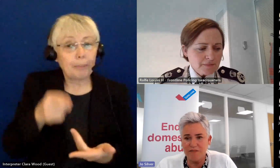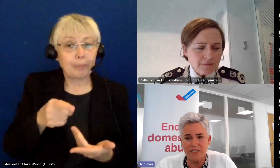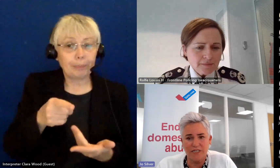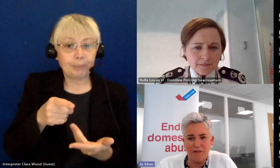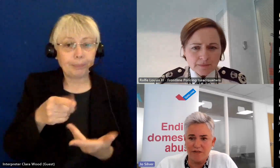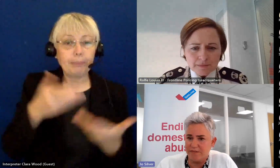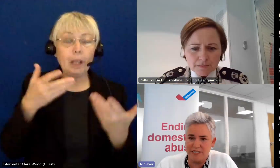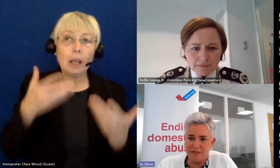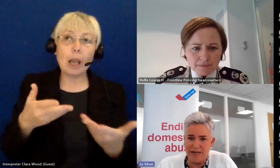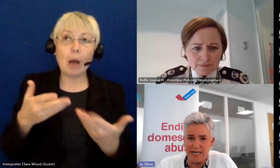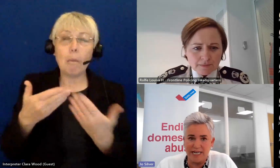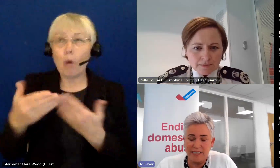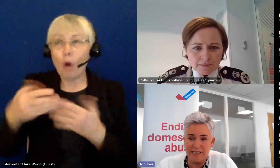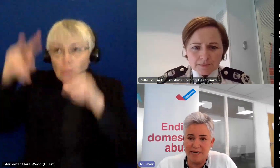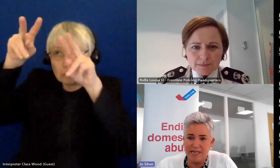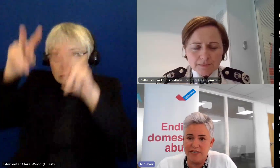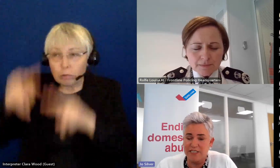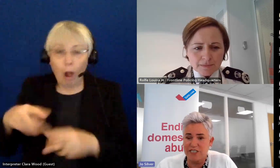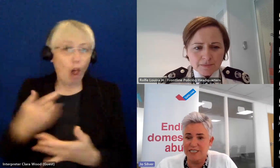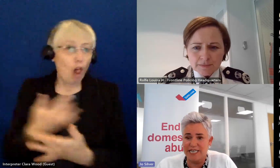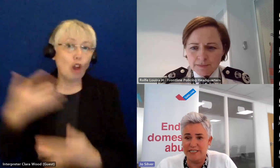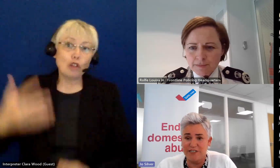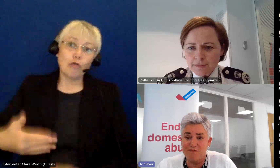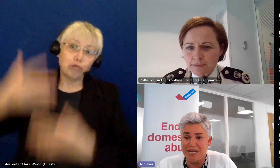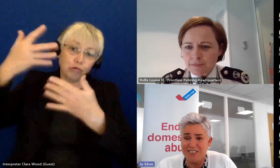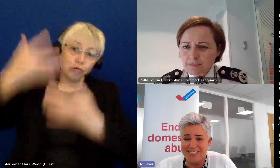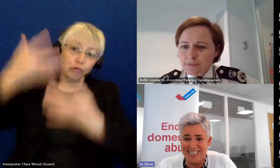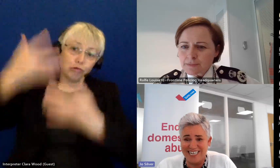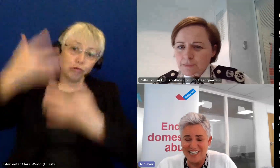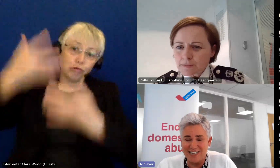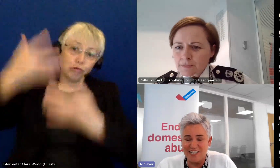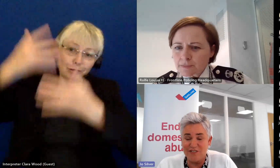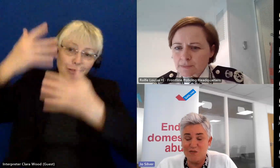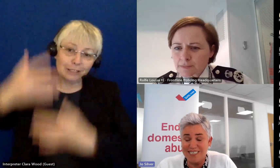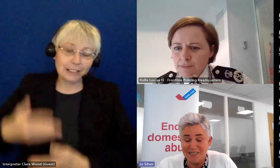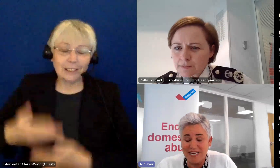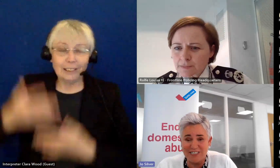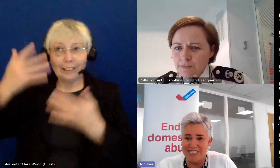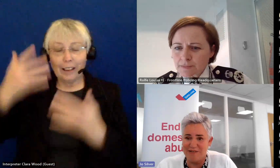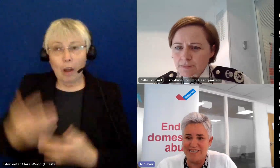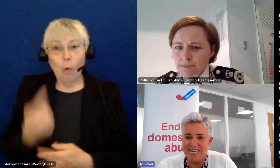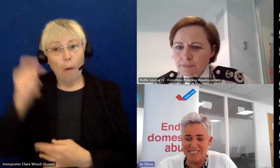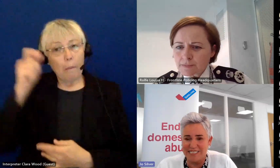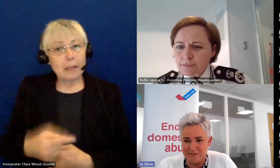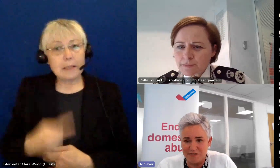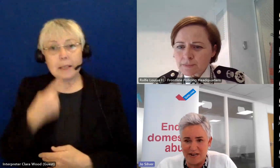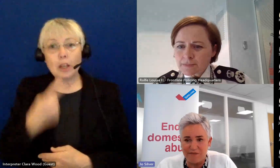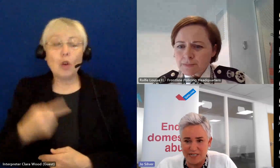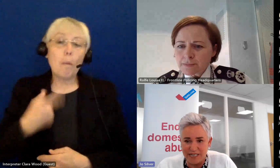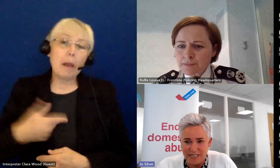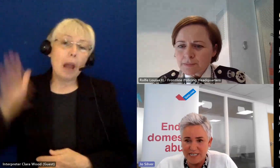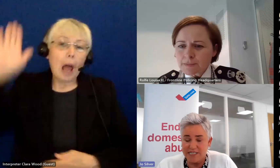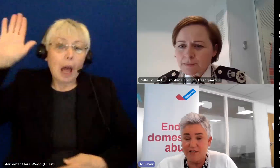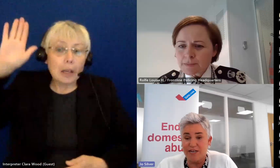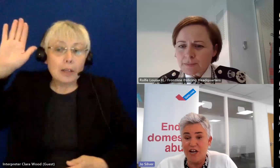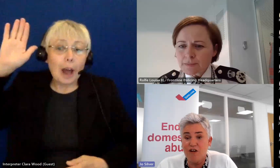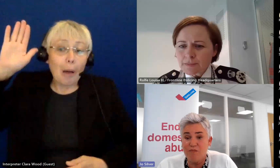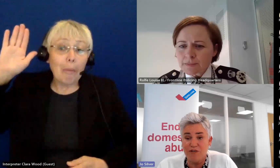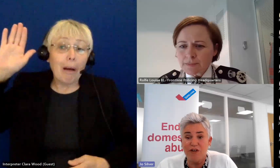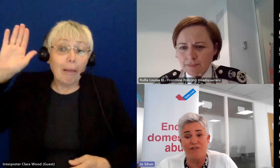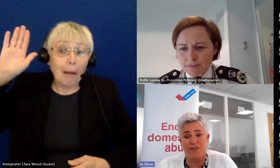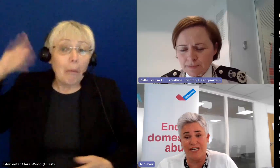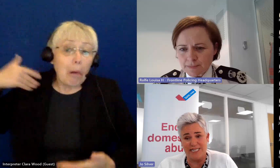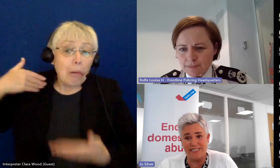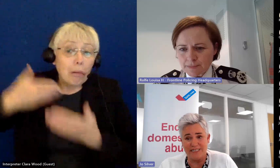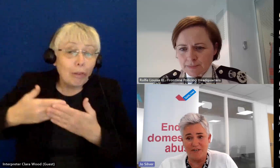I've got so much going on my screen. Some my colleagues just said you've waited patiently with your hand up forever. So I